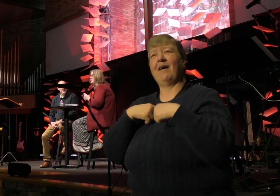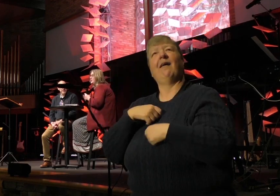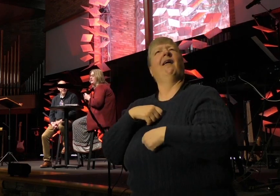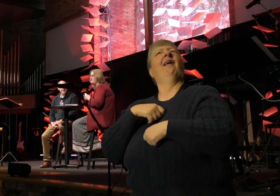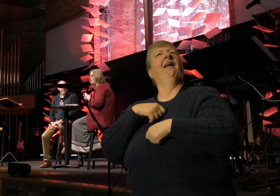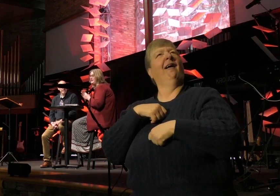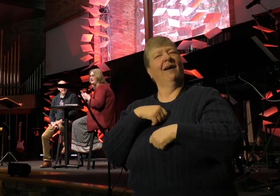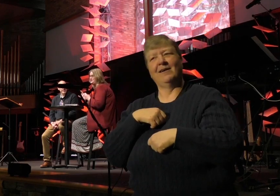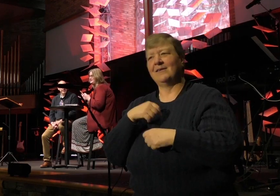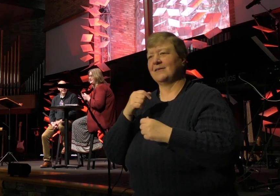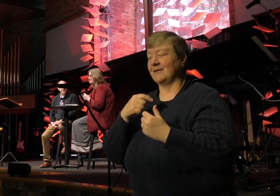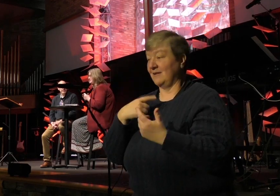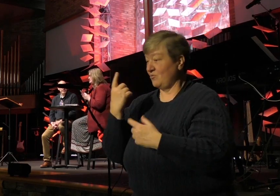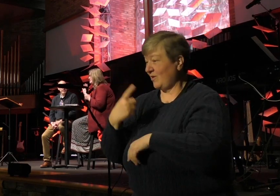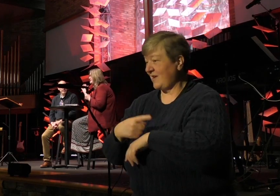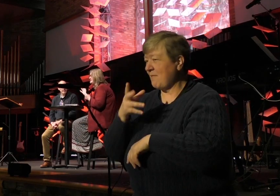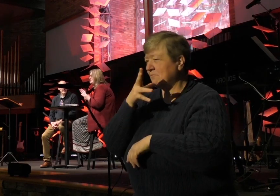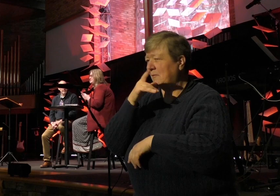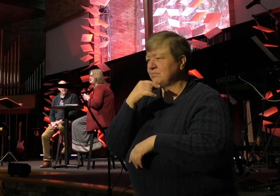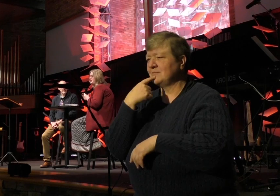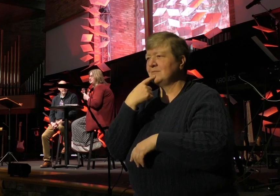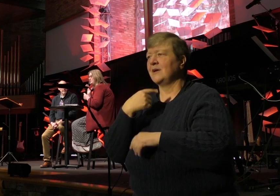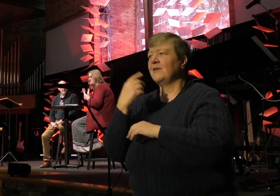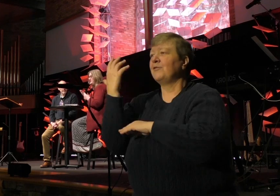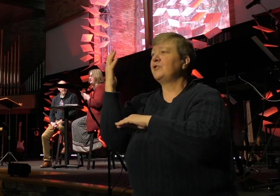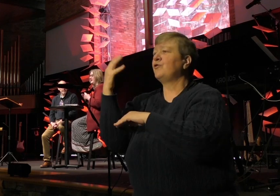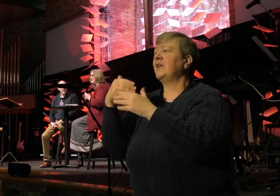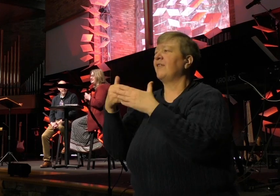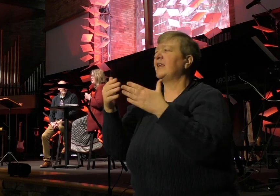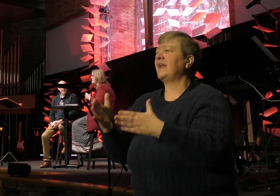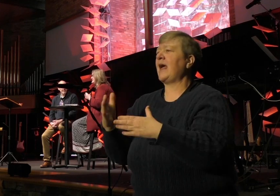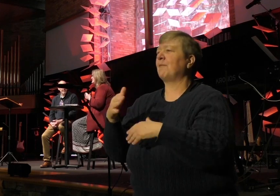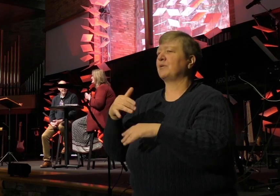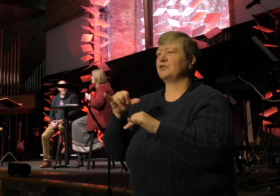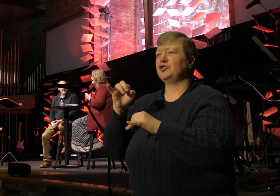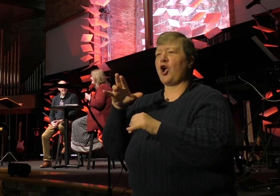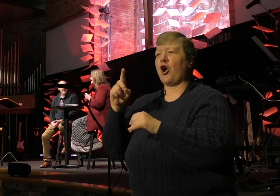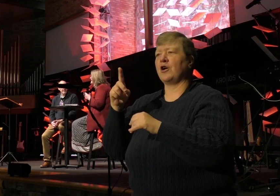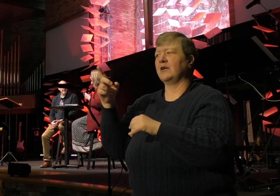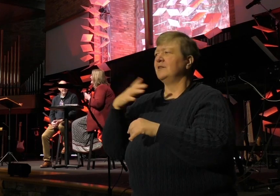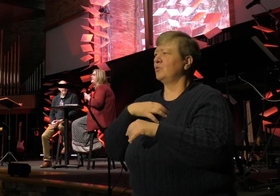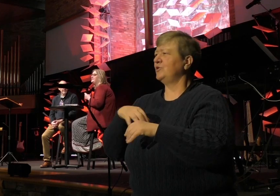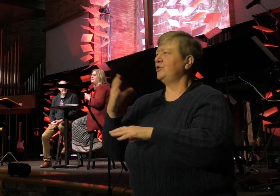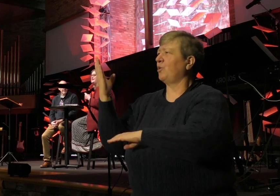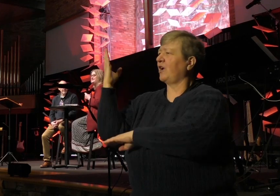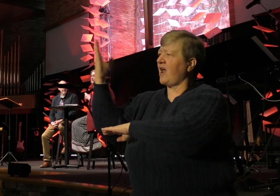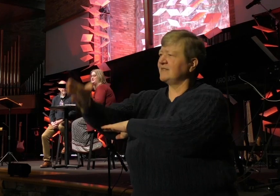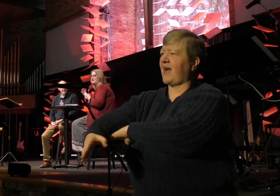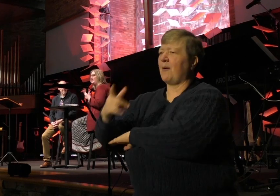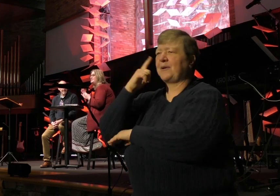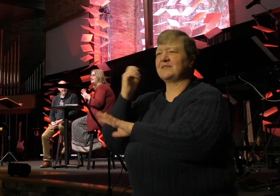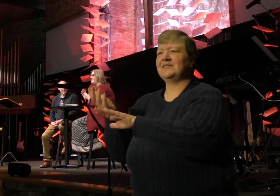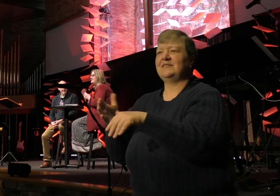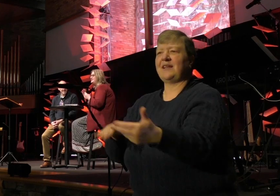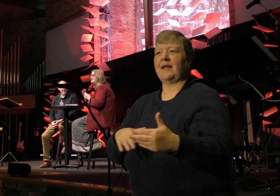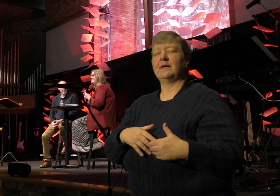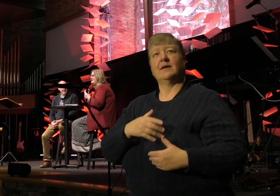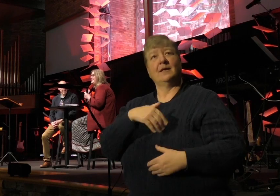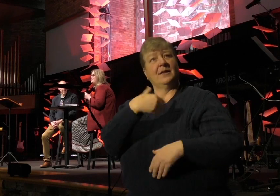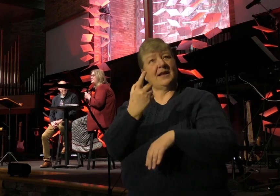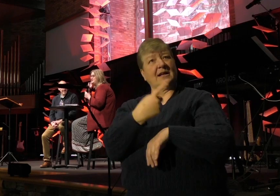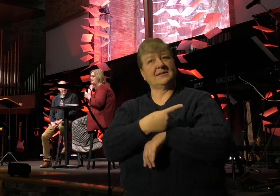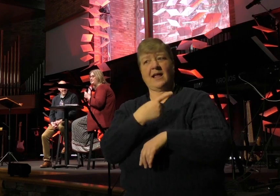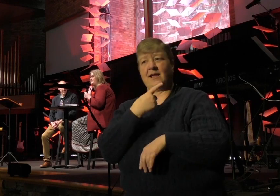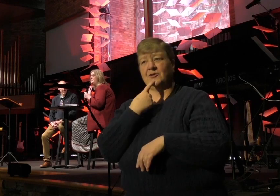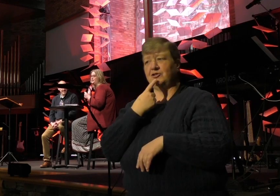of. And even one day she said that the tree in the neighbor's yard, she wished she could cut it down because it was dead. And the next day she called me down and said